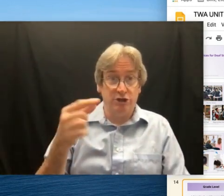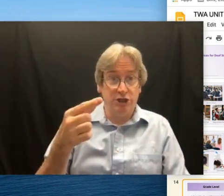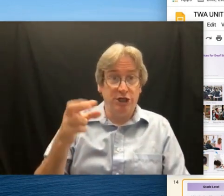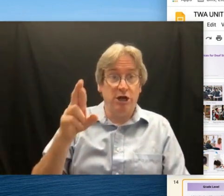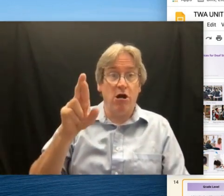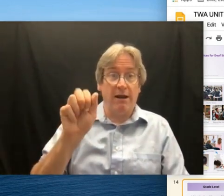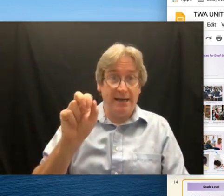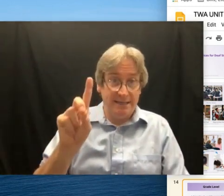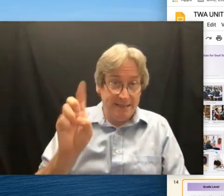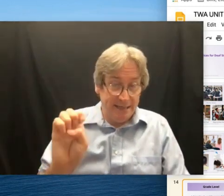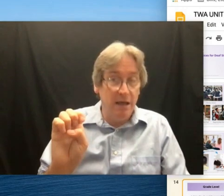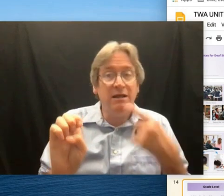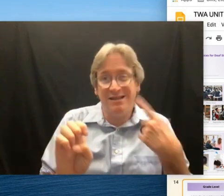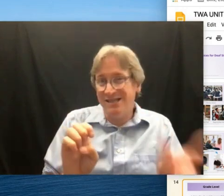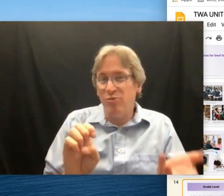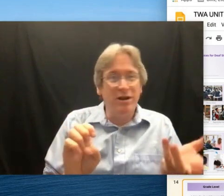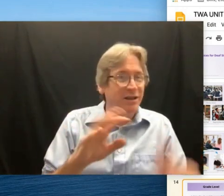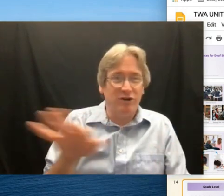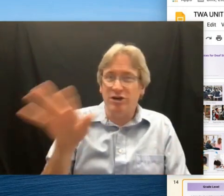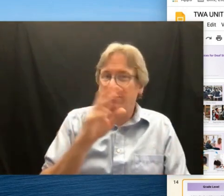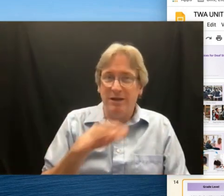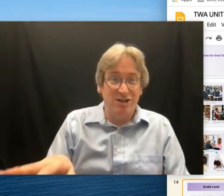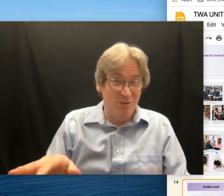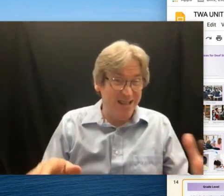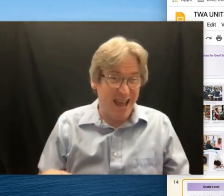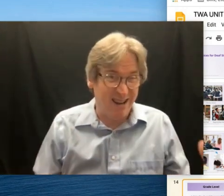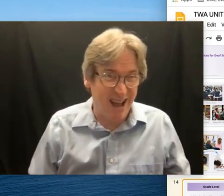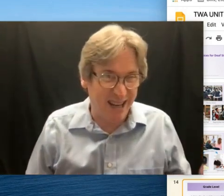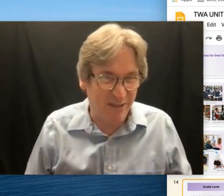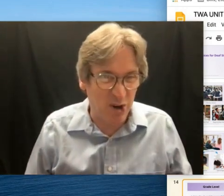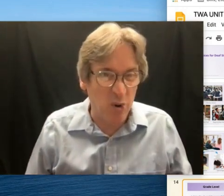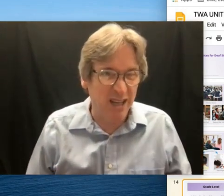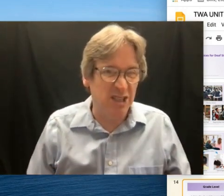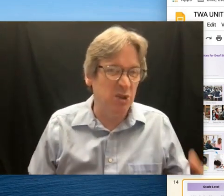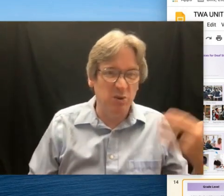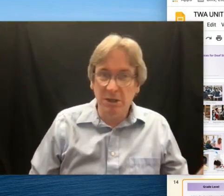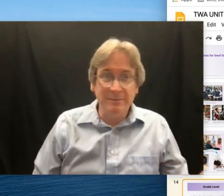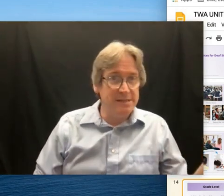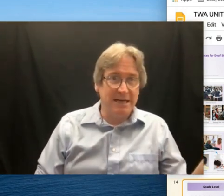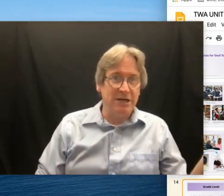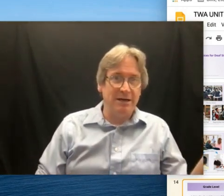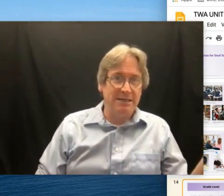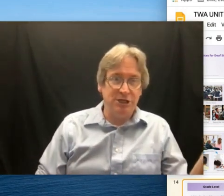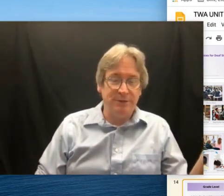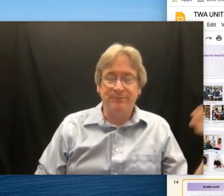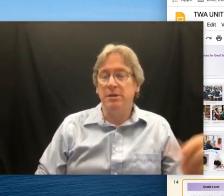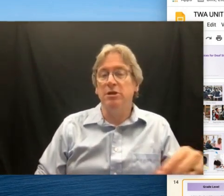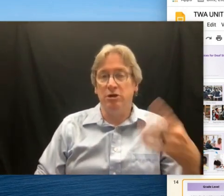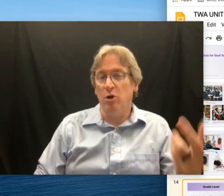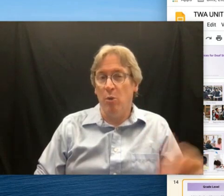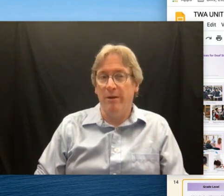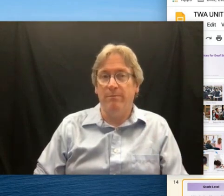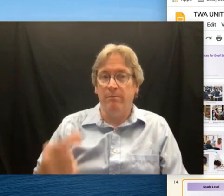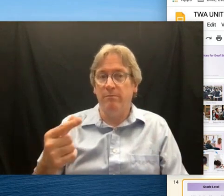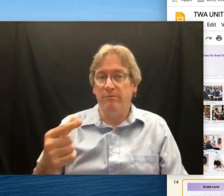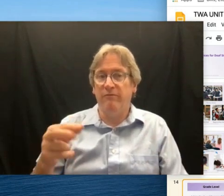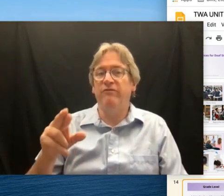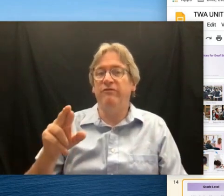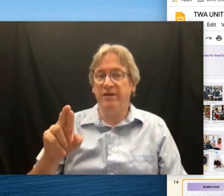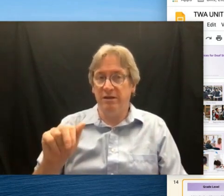grade, Grade. This is one, if you're going to be doing that a lot, like if you're going into secondary teaching, you're going to